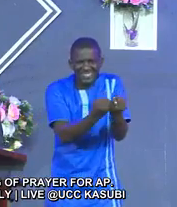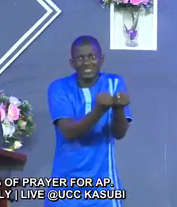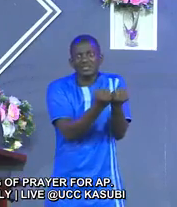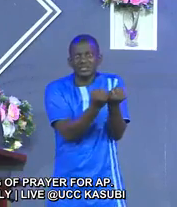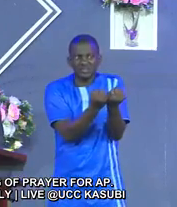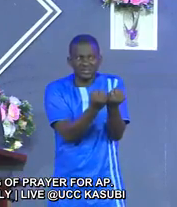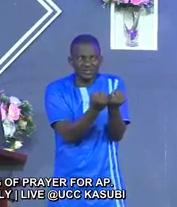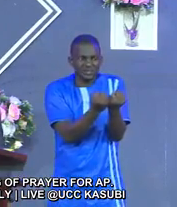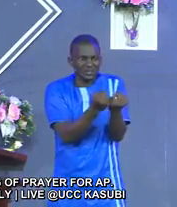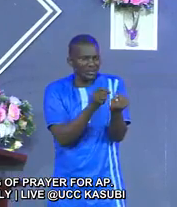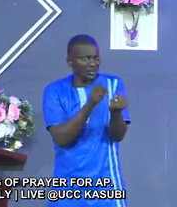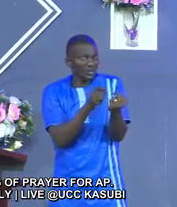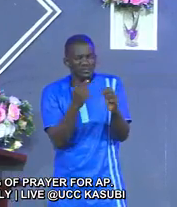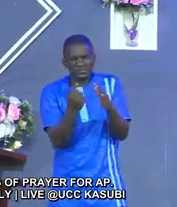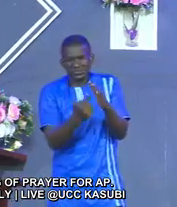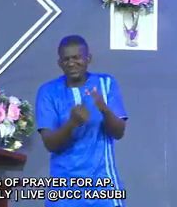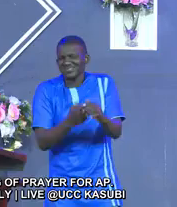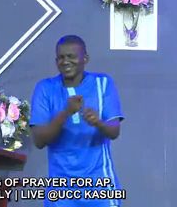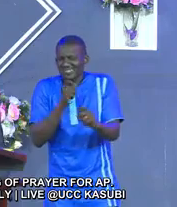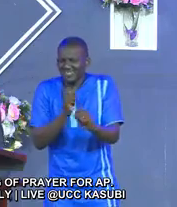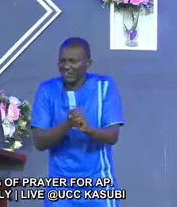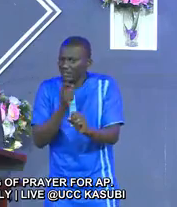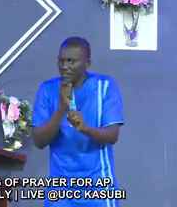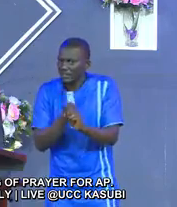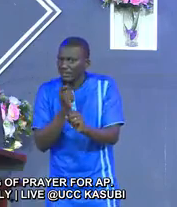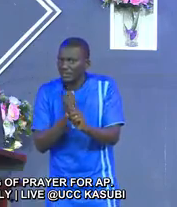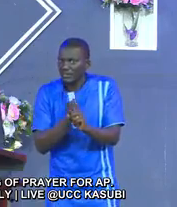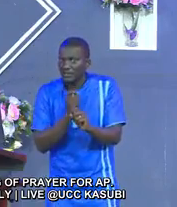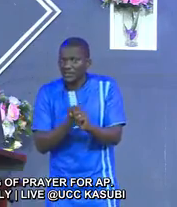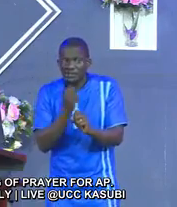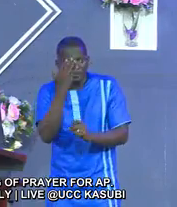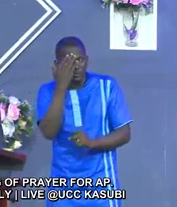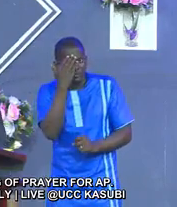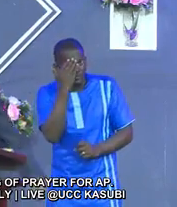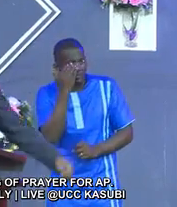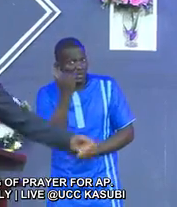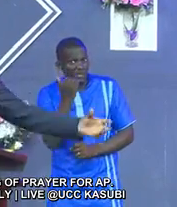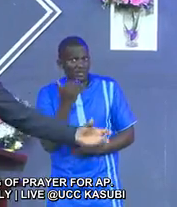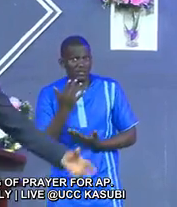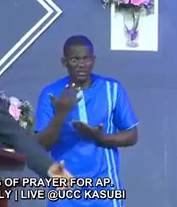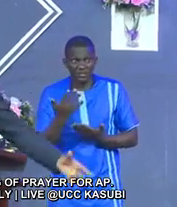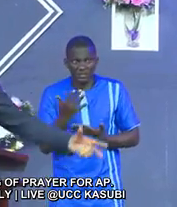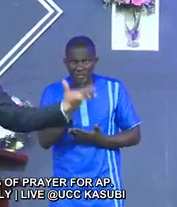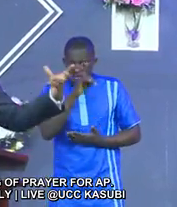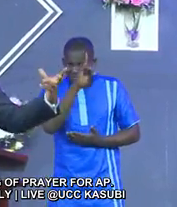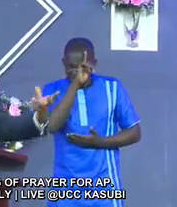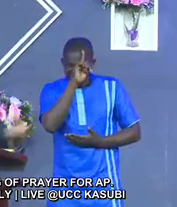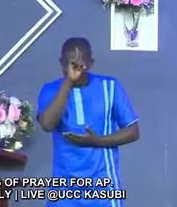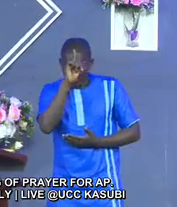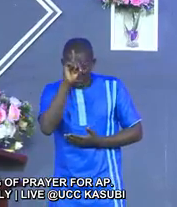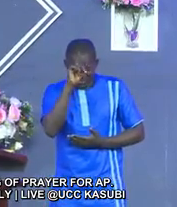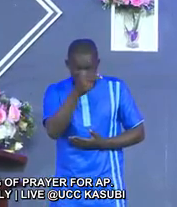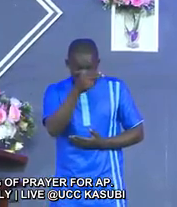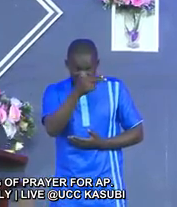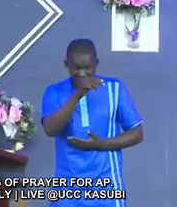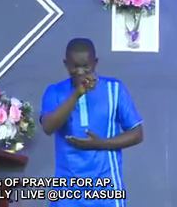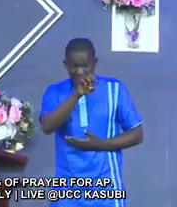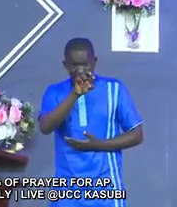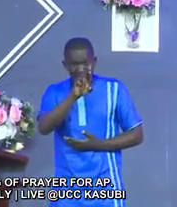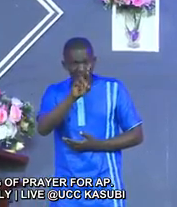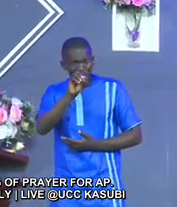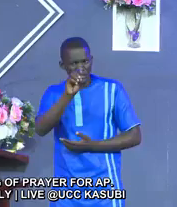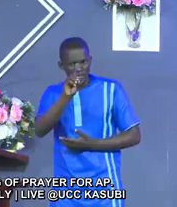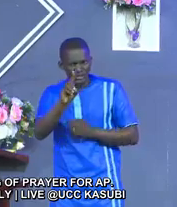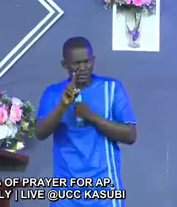And it was very tough because King Herod wanted to kill